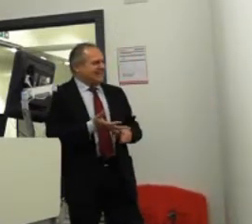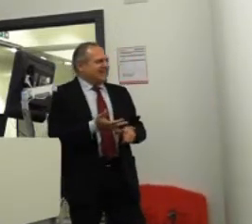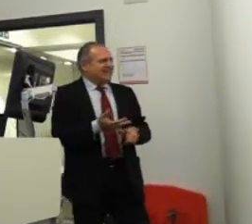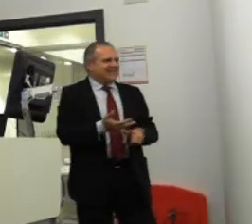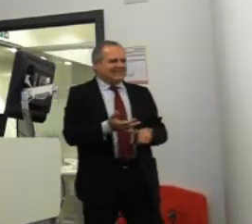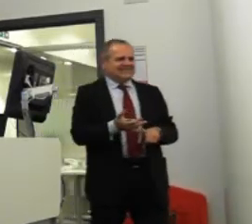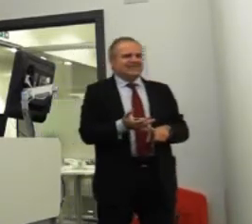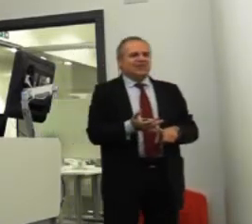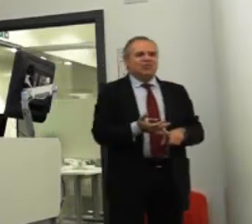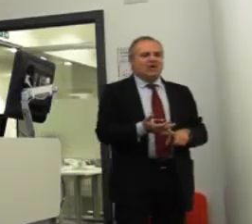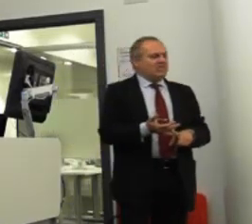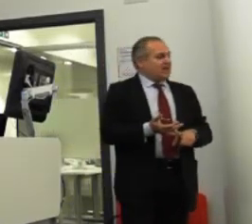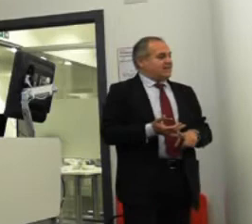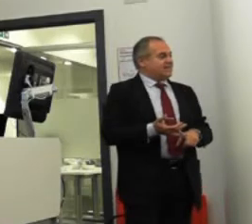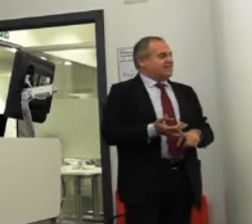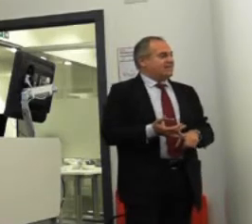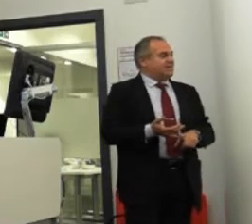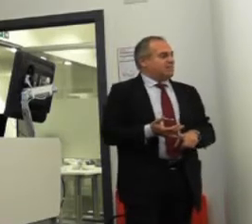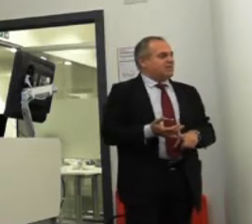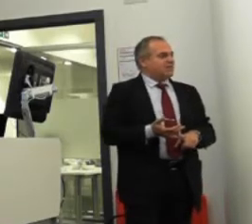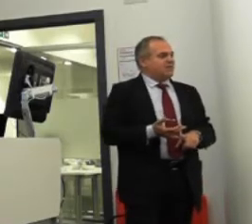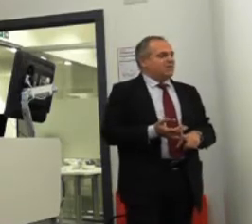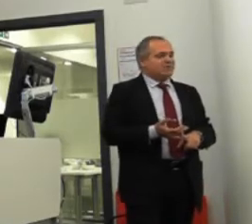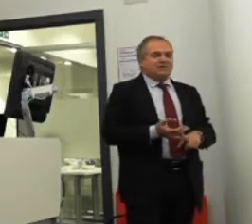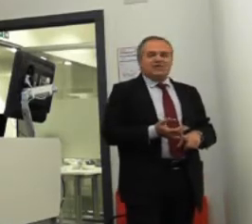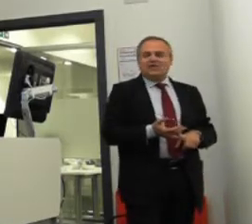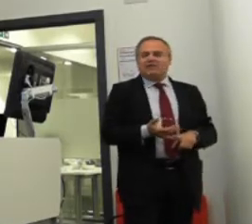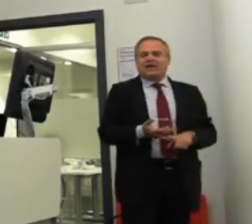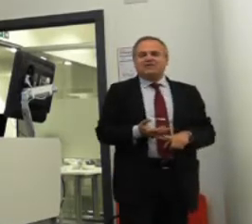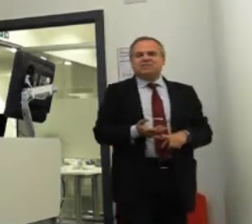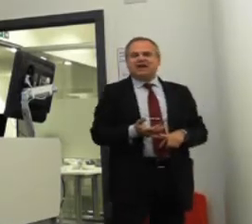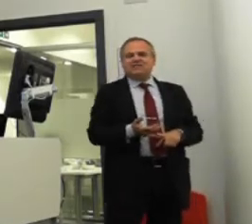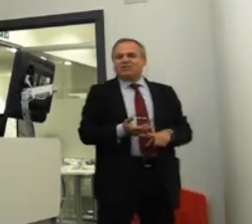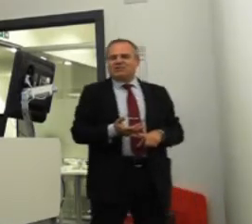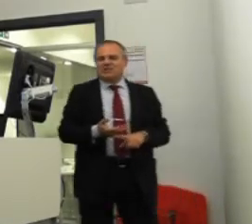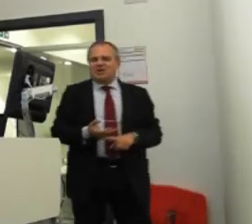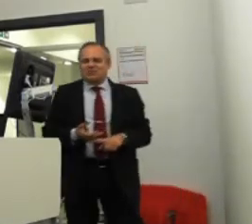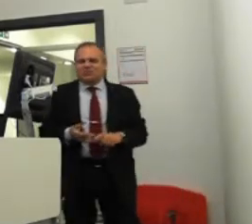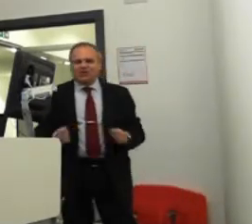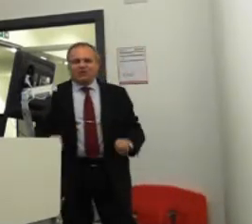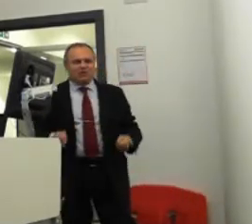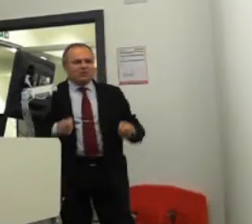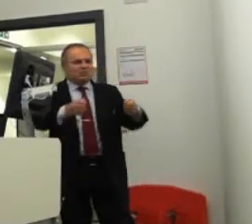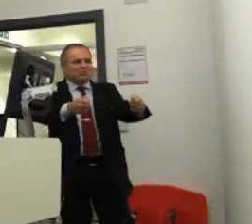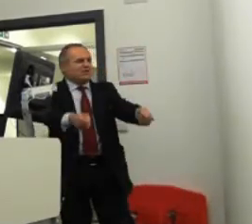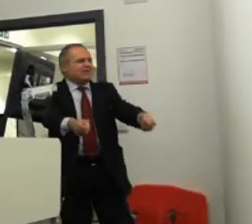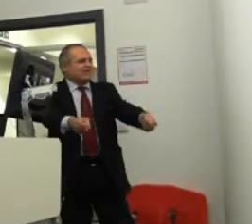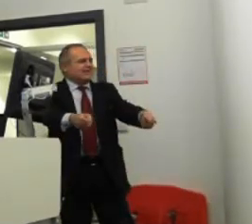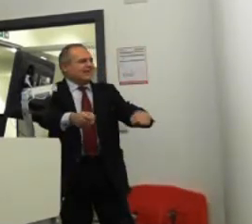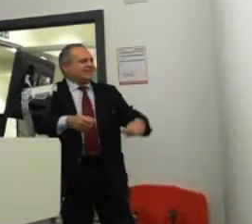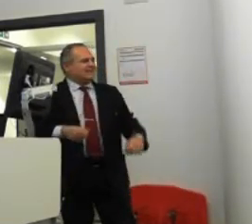and whoever else possibly not fred bat because otherwise we think we're going to get